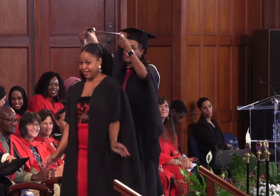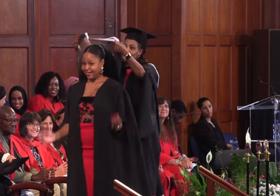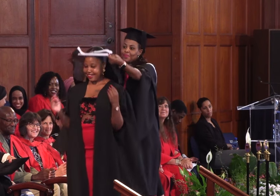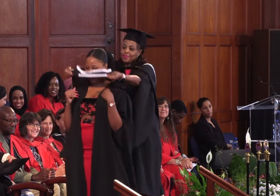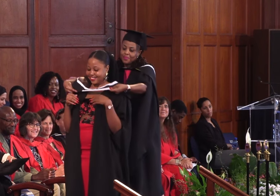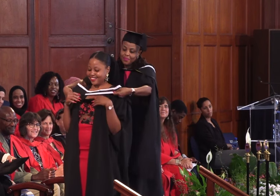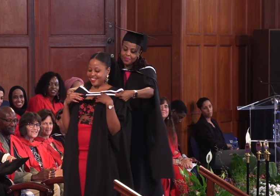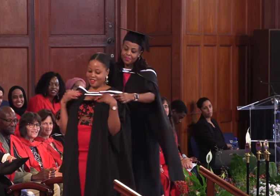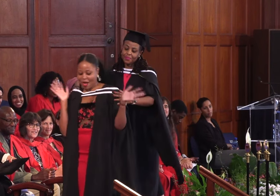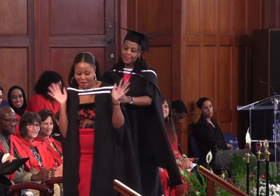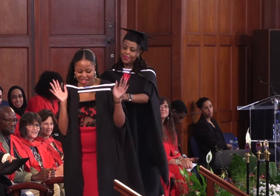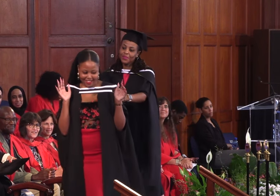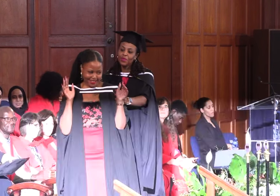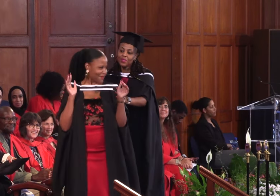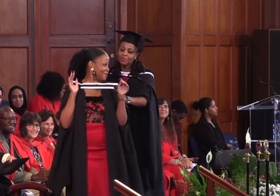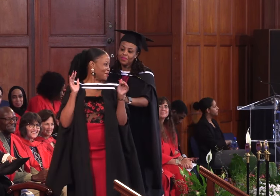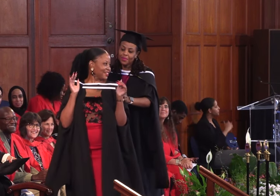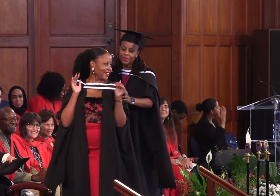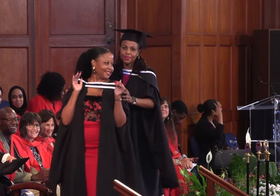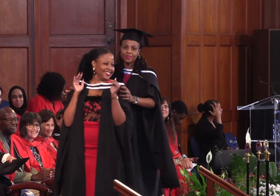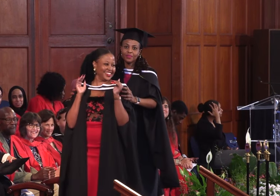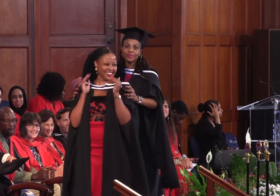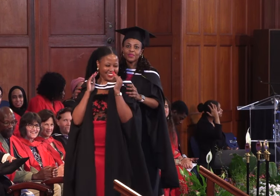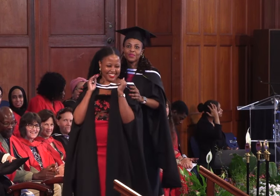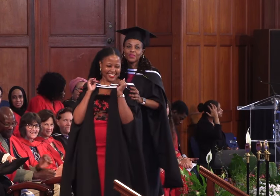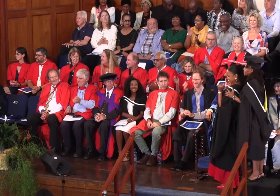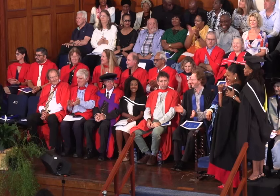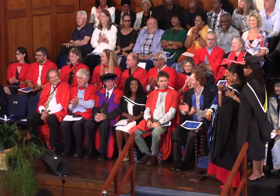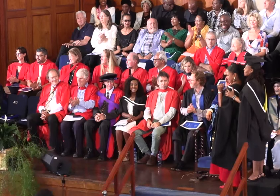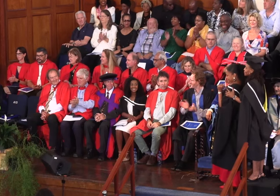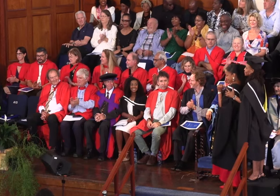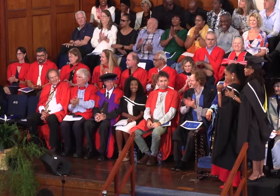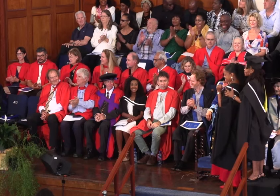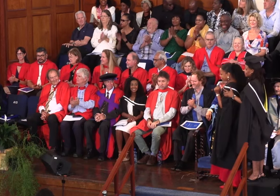For the degree of Bachelor of Laws, Raven Pearl Barents.